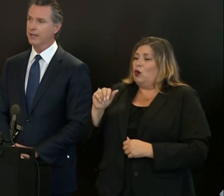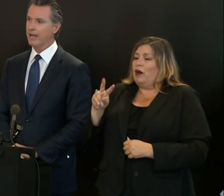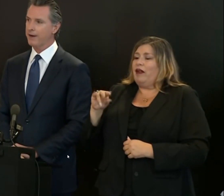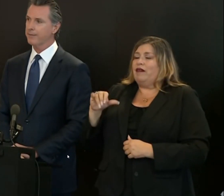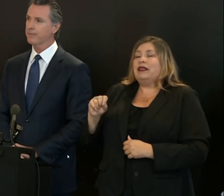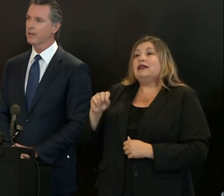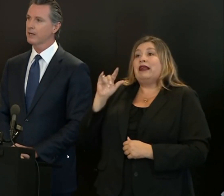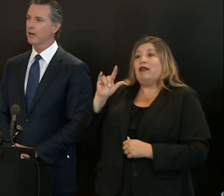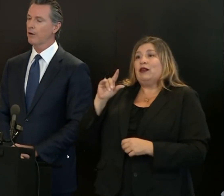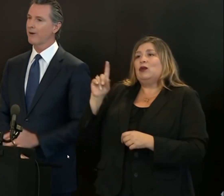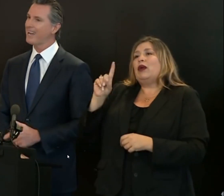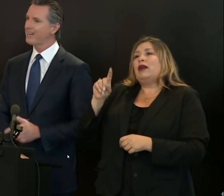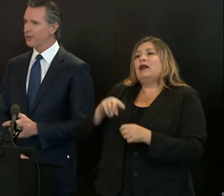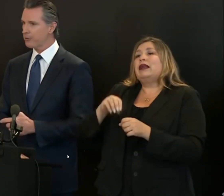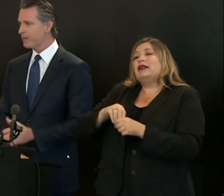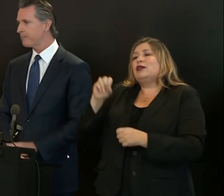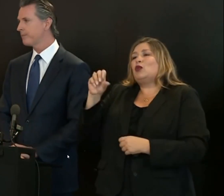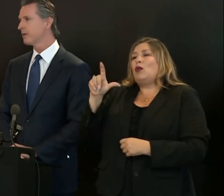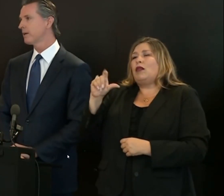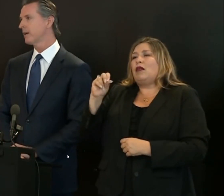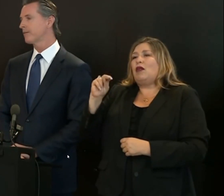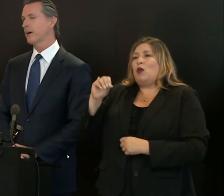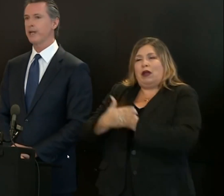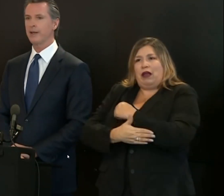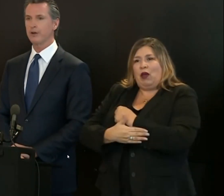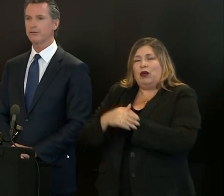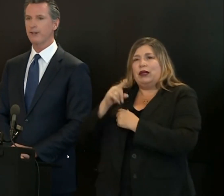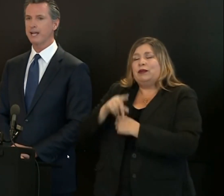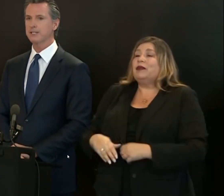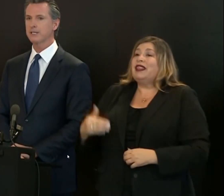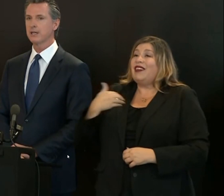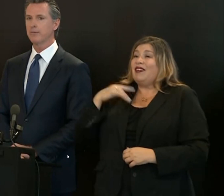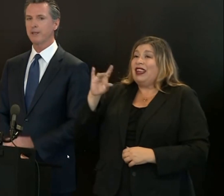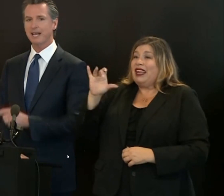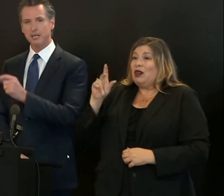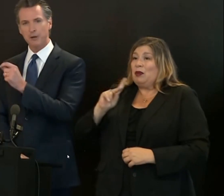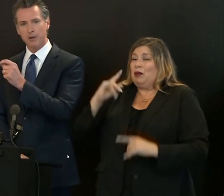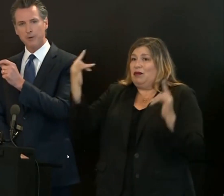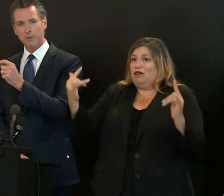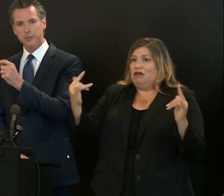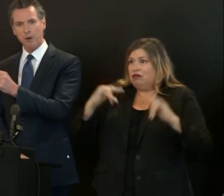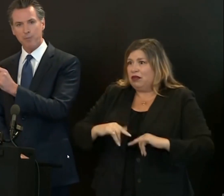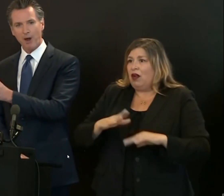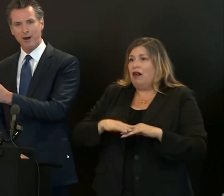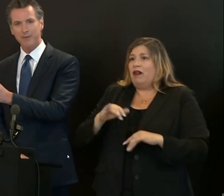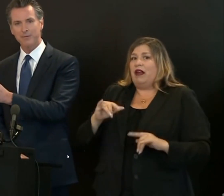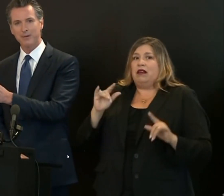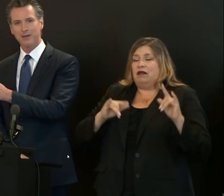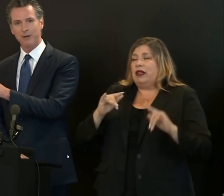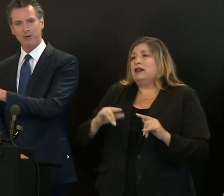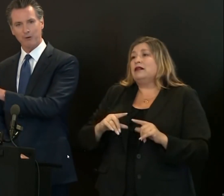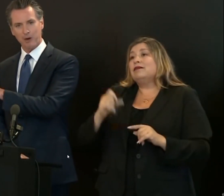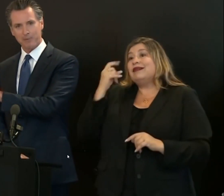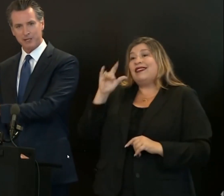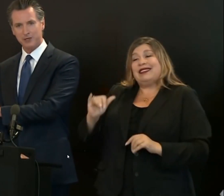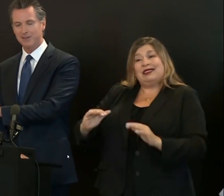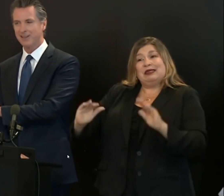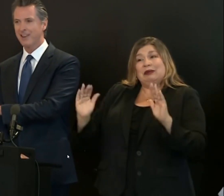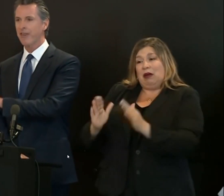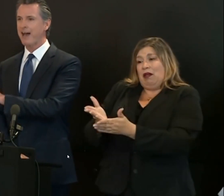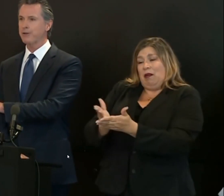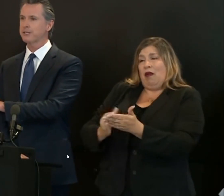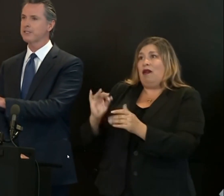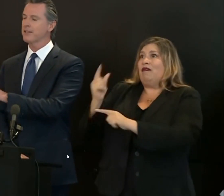Solano County. Over 800 people have come in on those flights, but that's a small part of the overall